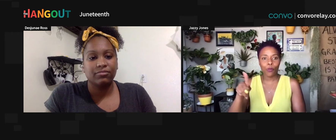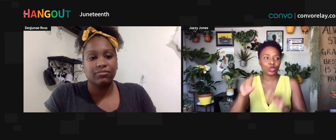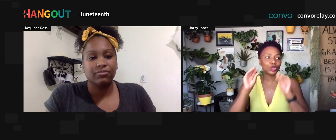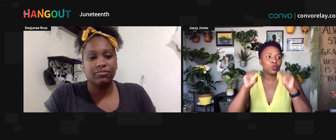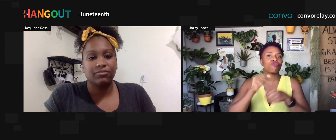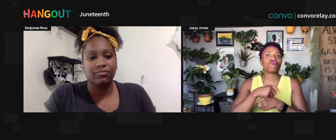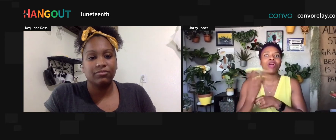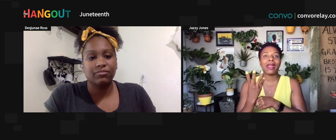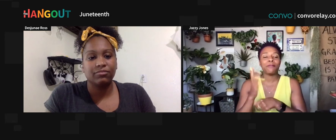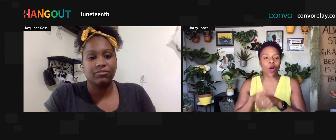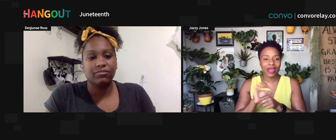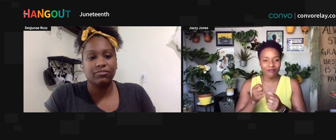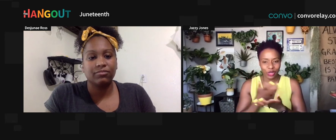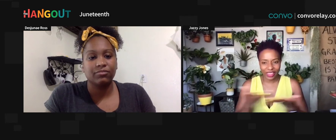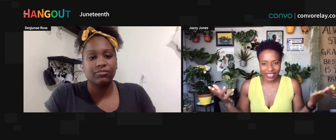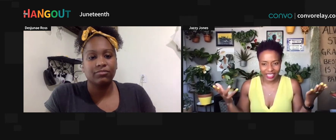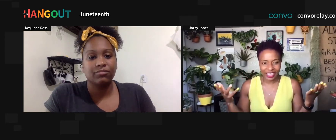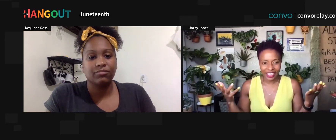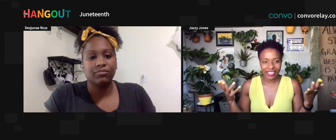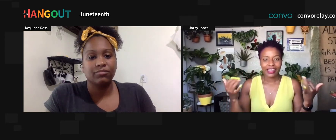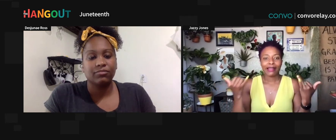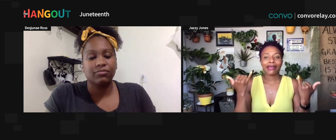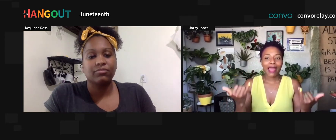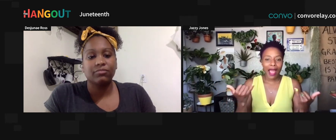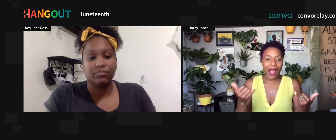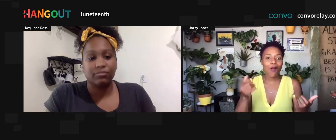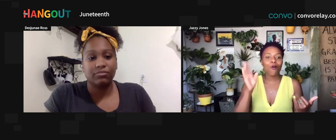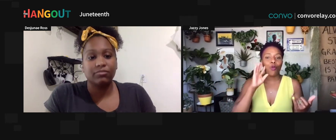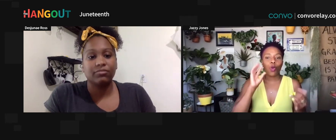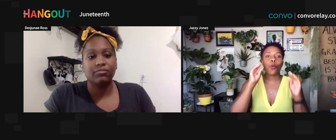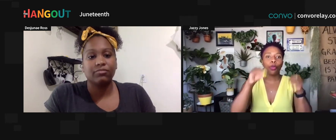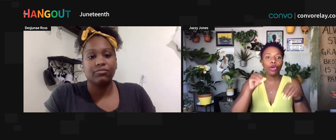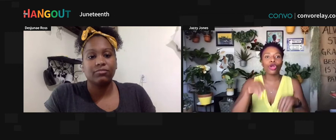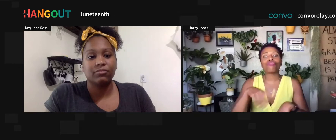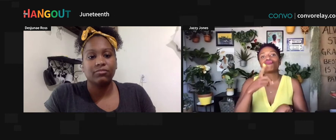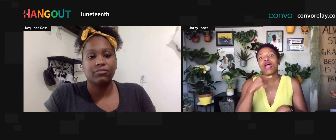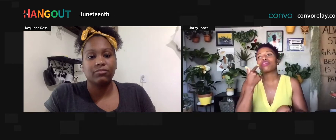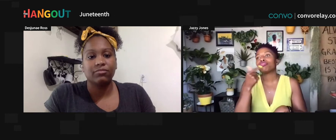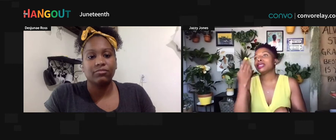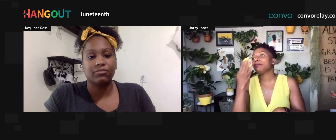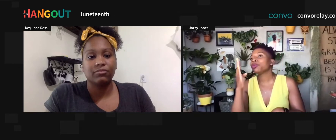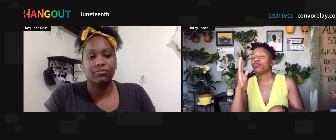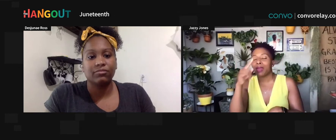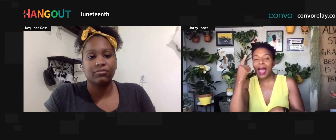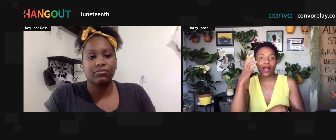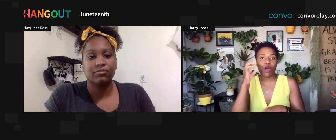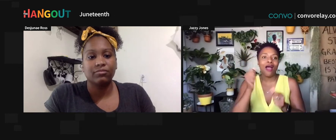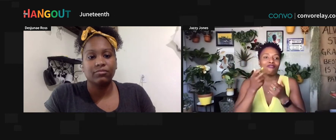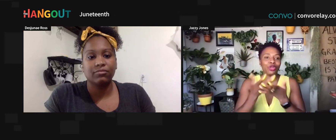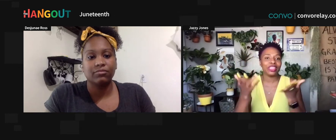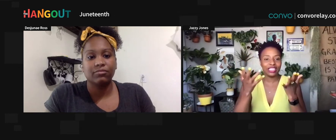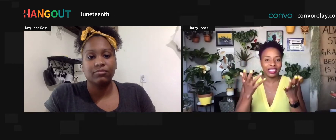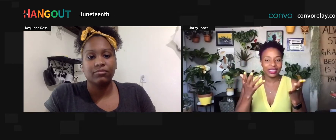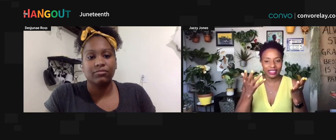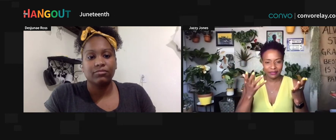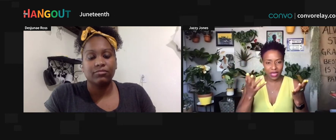I do have pride, of course, but is this going to be another holiday that's going to be put in the corporate space, that's